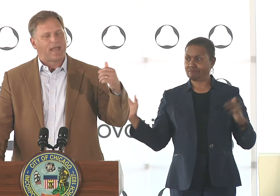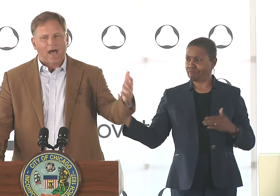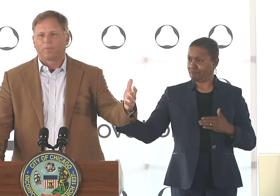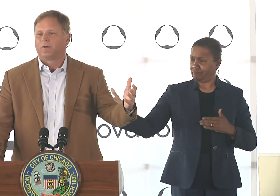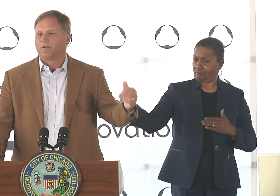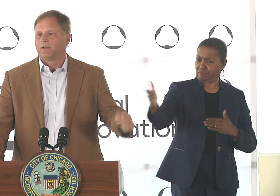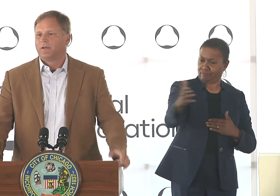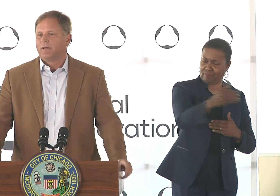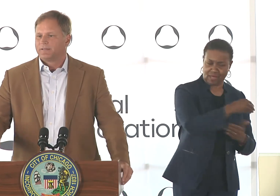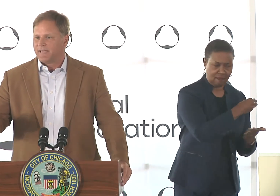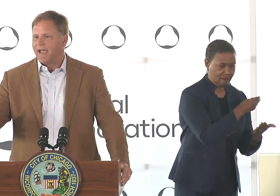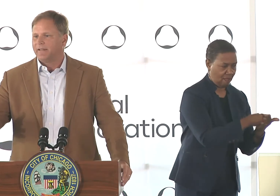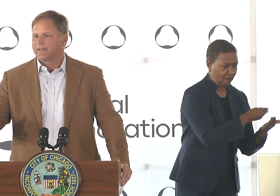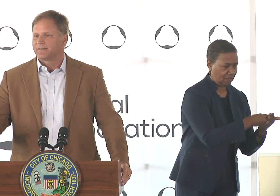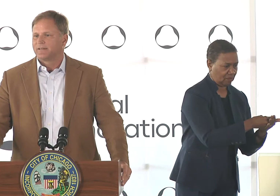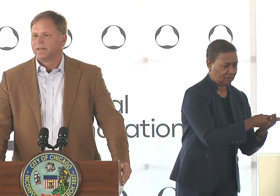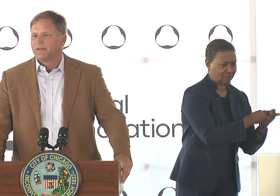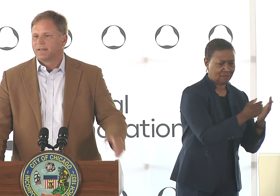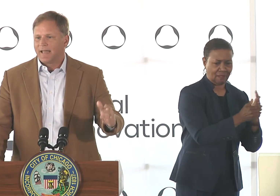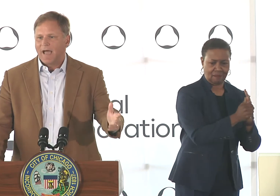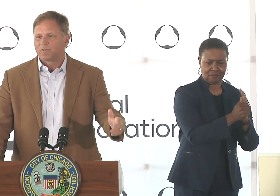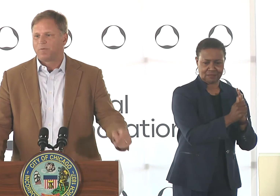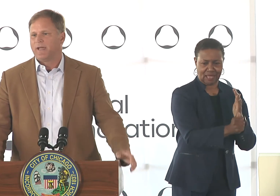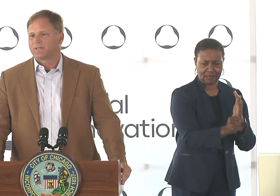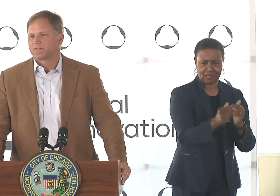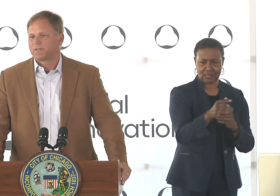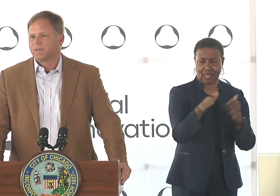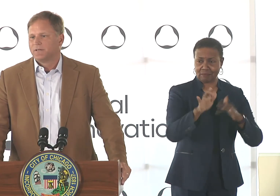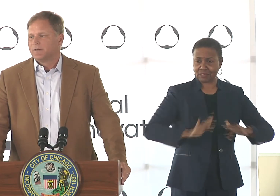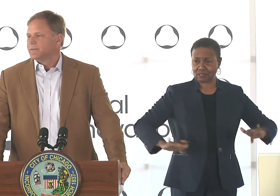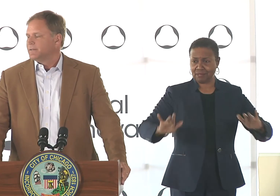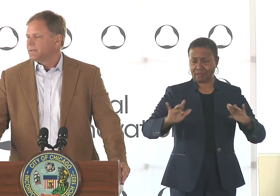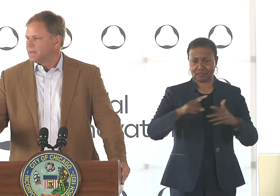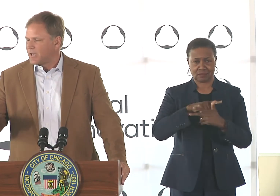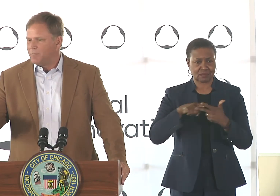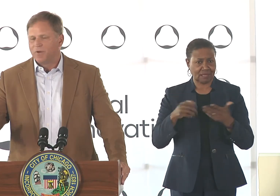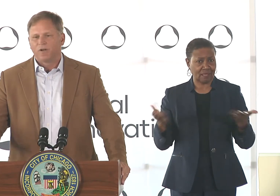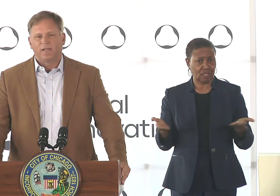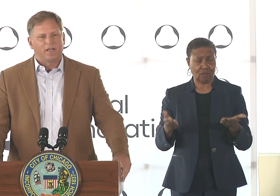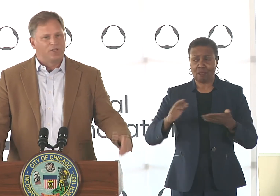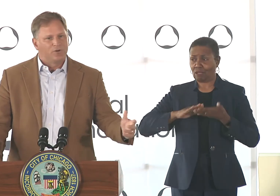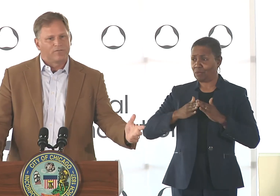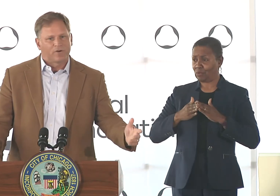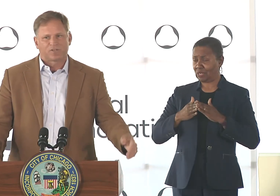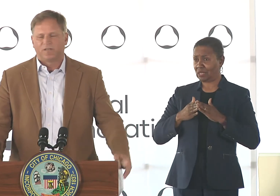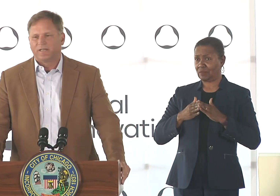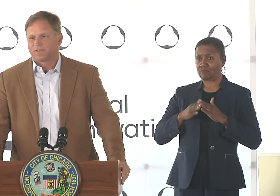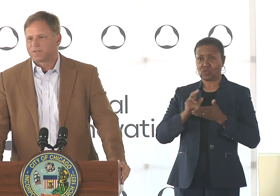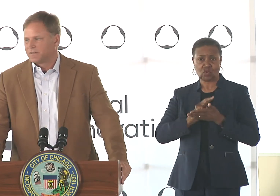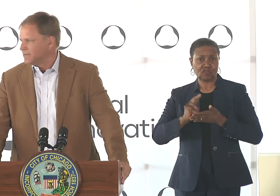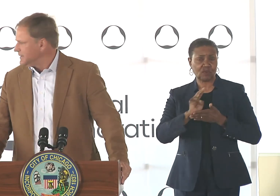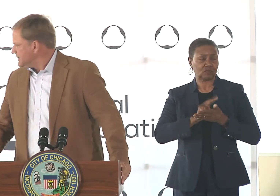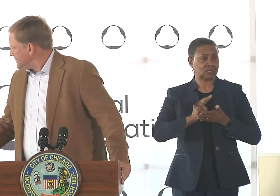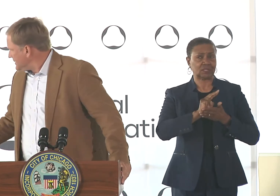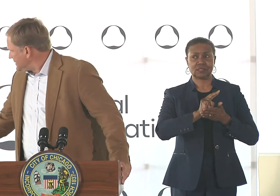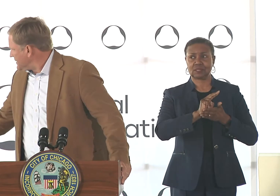together capital, talent, lab space, the community,